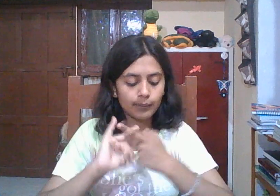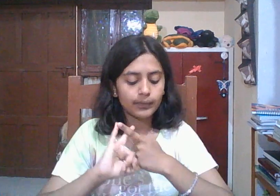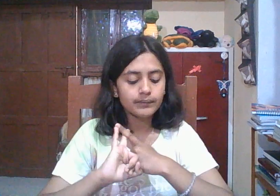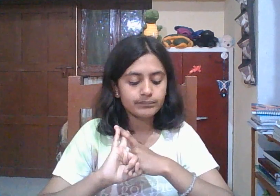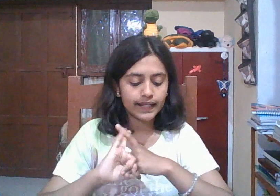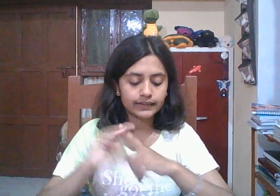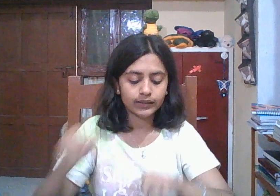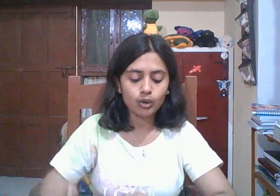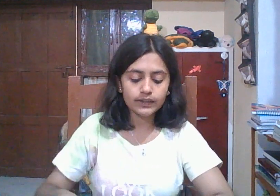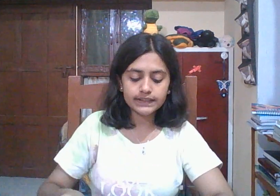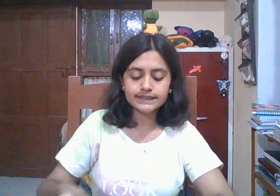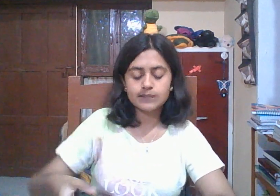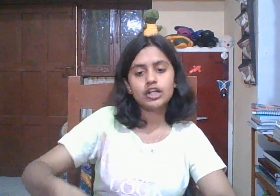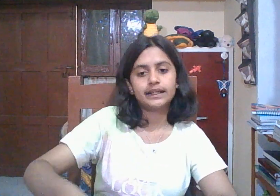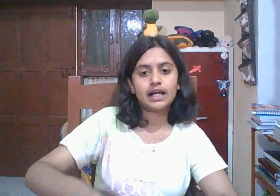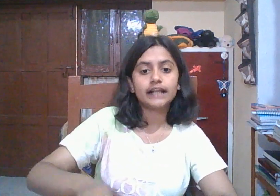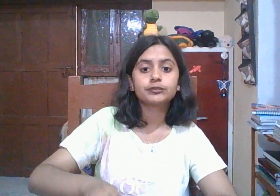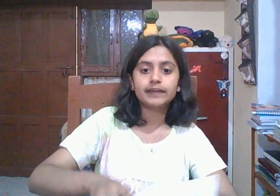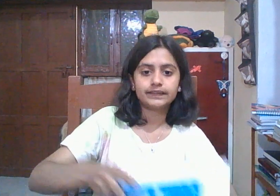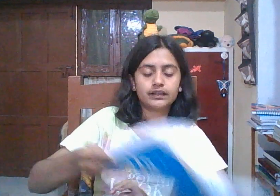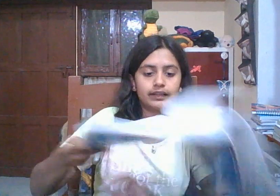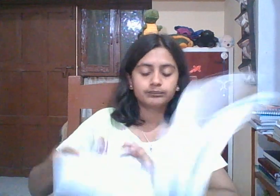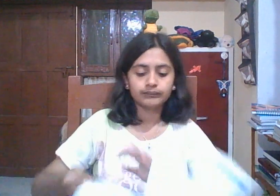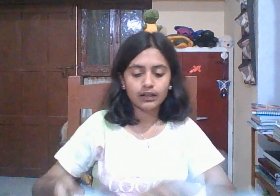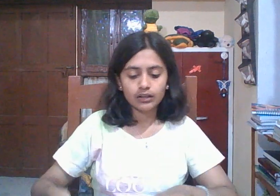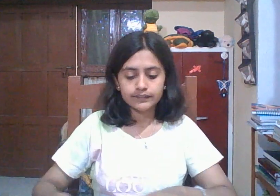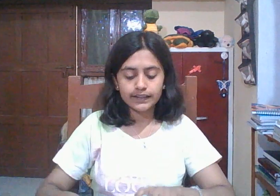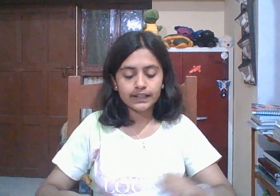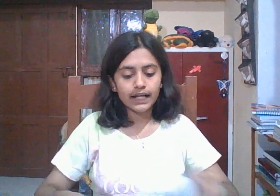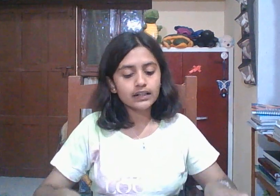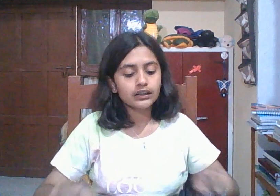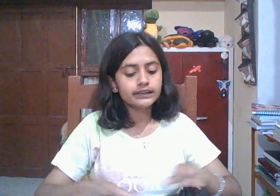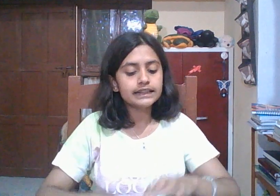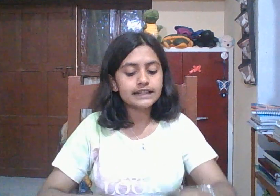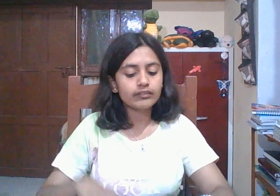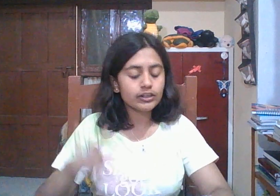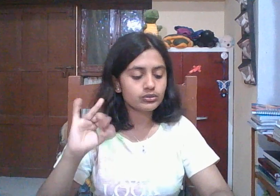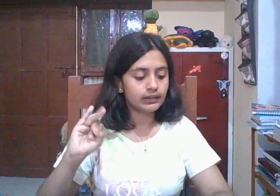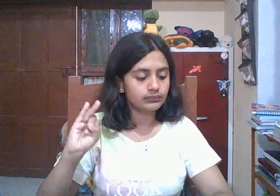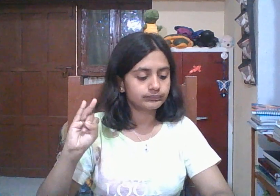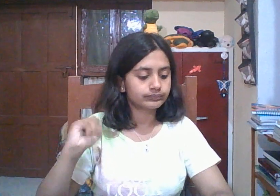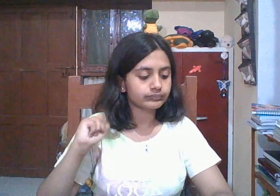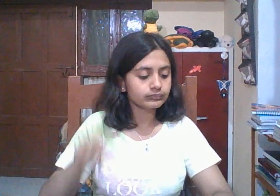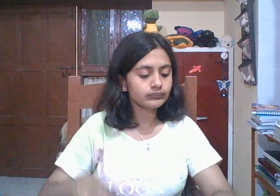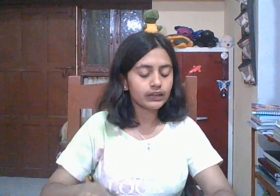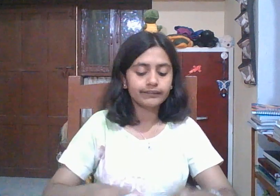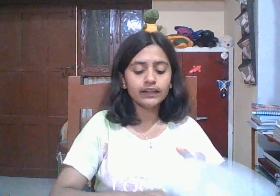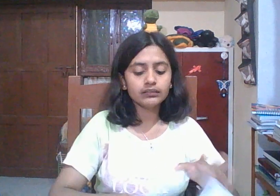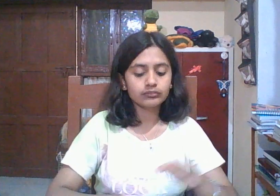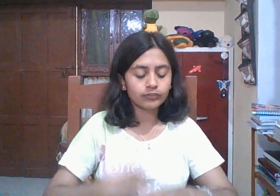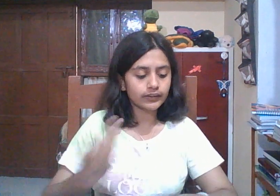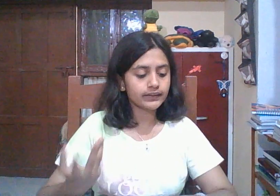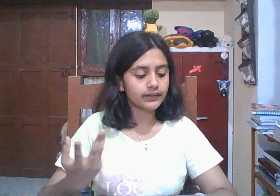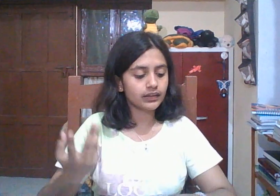khabar, then decode is samjhana, explain karna. There are, these are our 12. Then what,